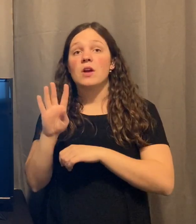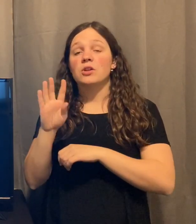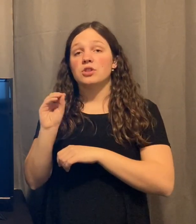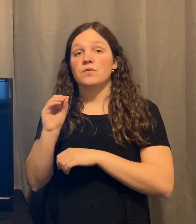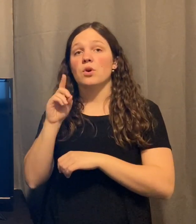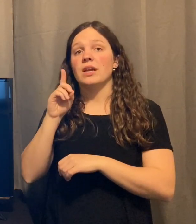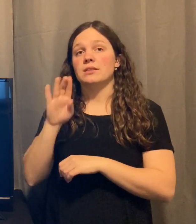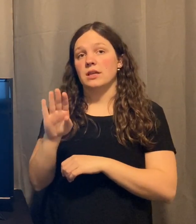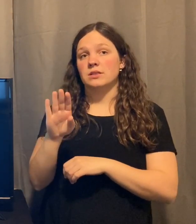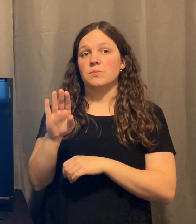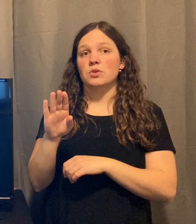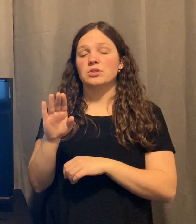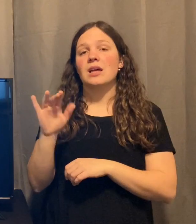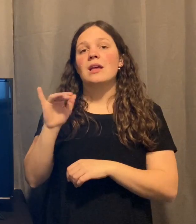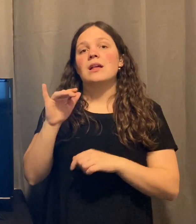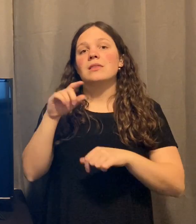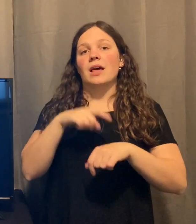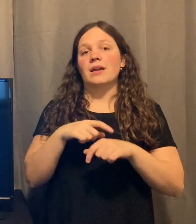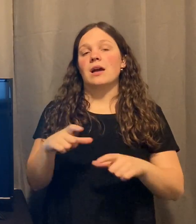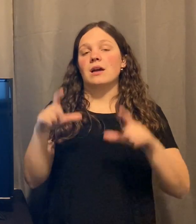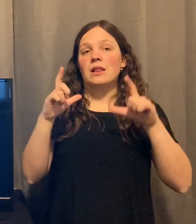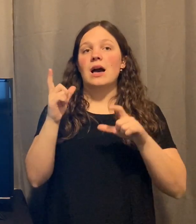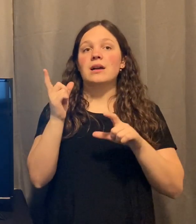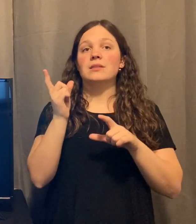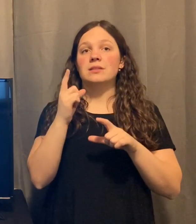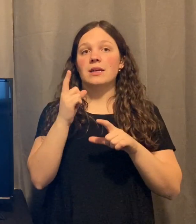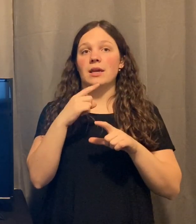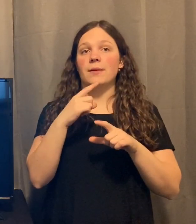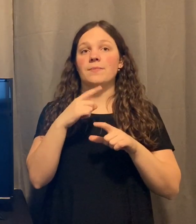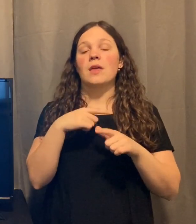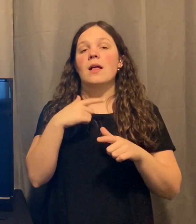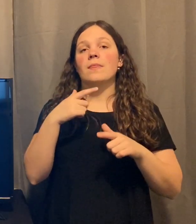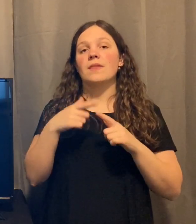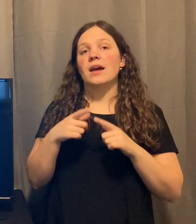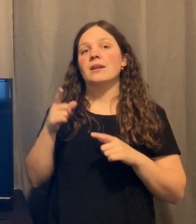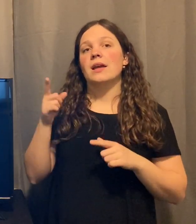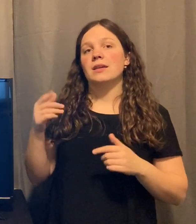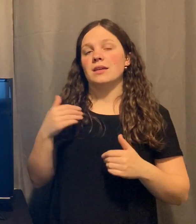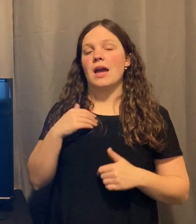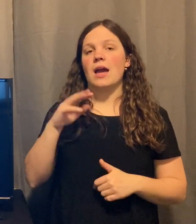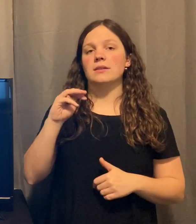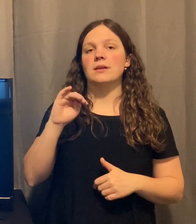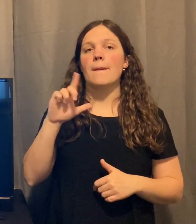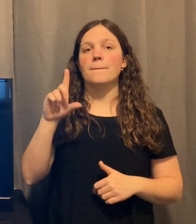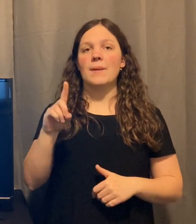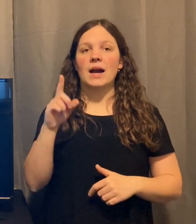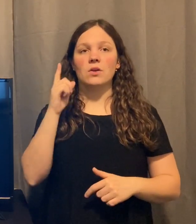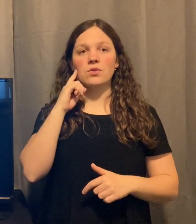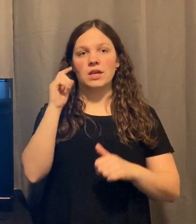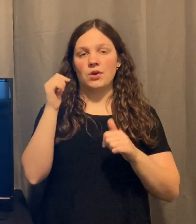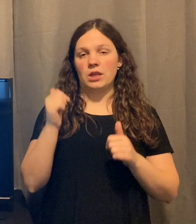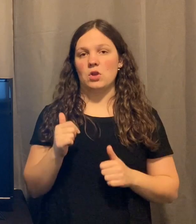to 40 decibels, like a clock ticking. Then he has mild hearing